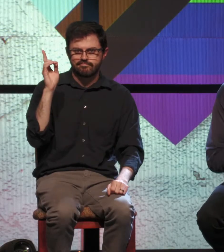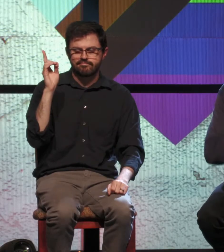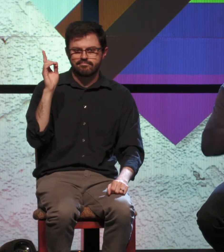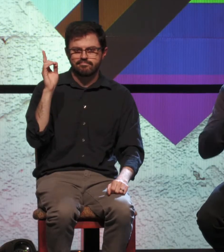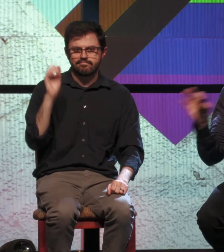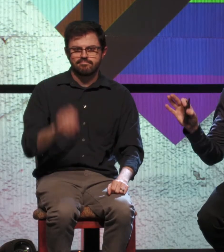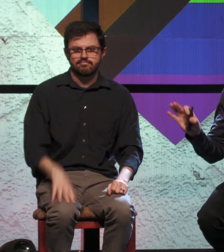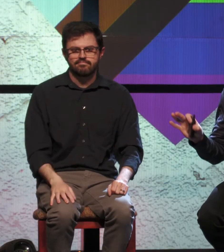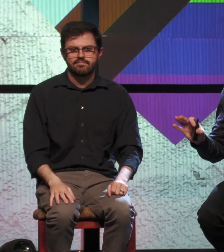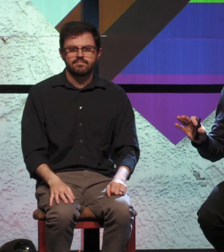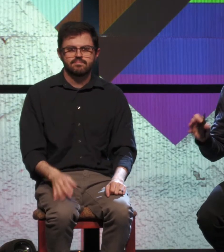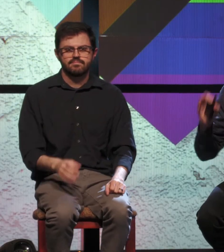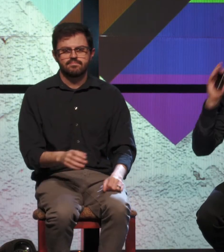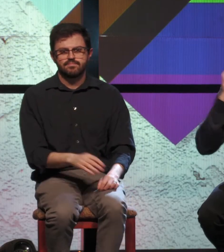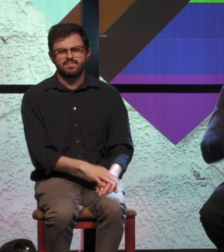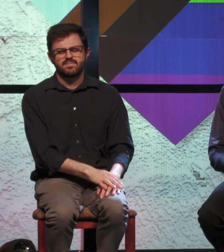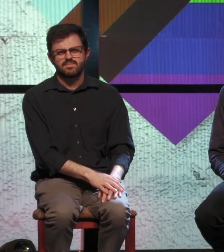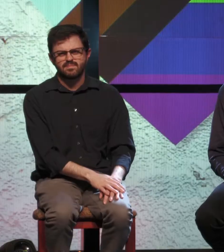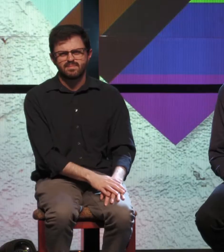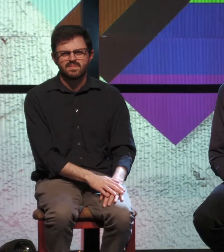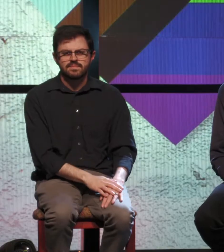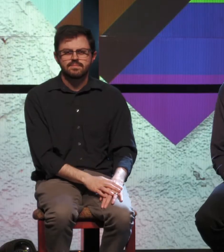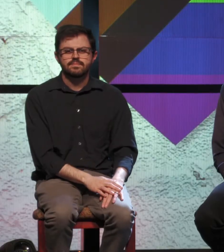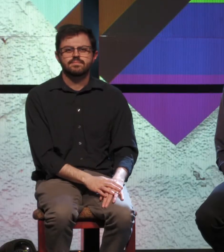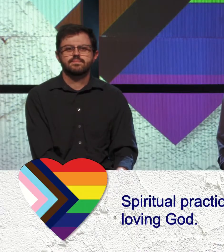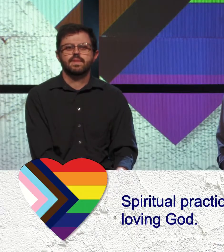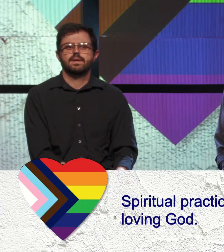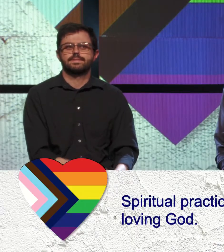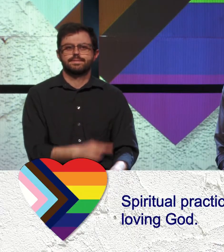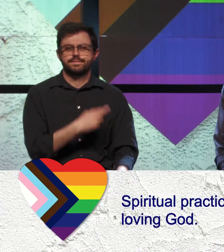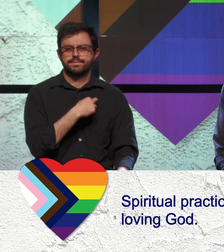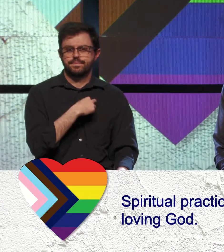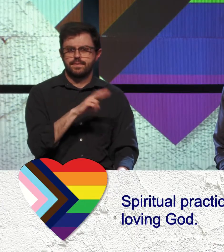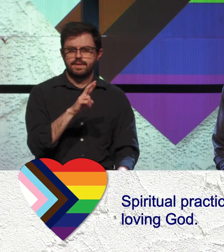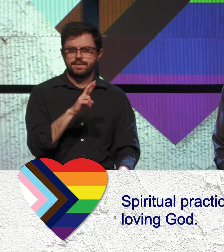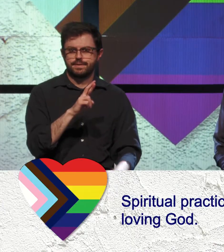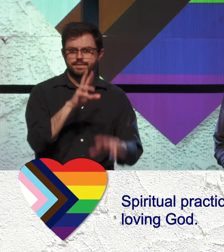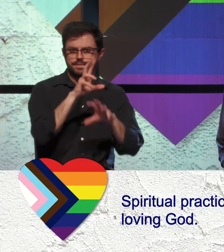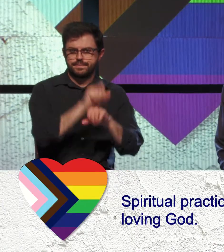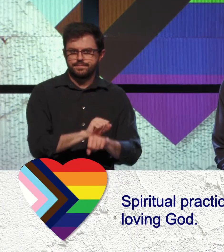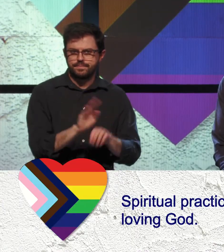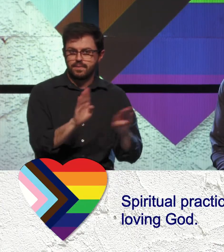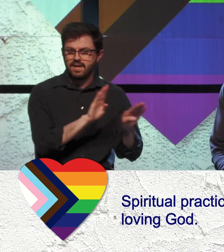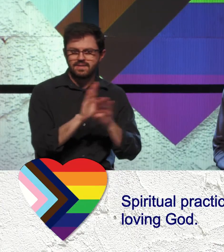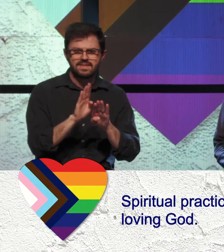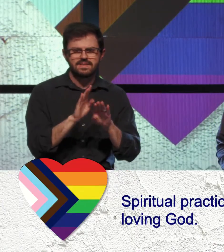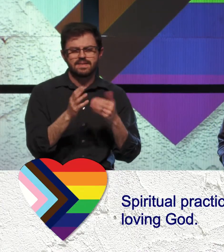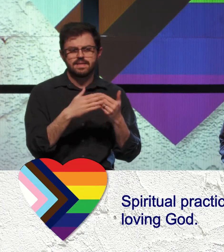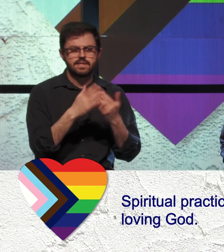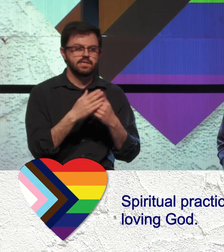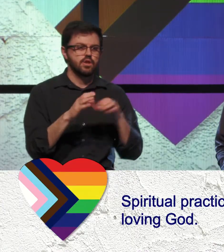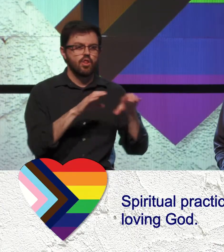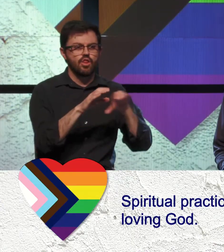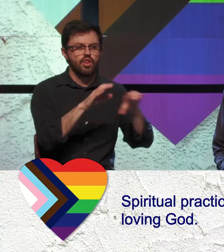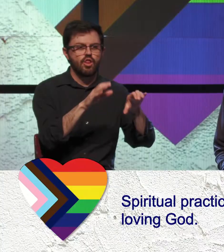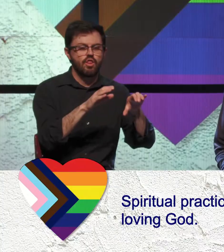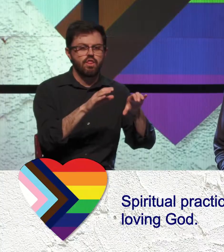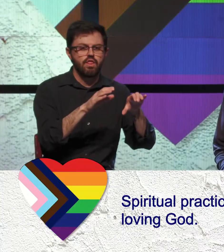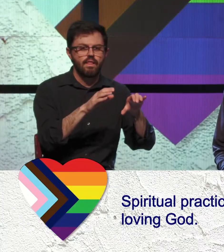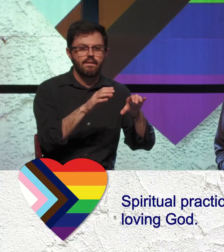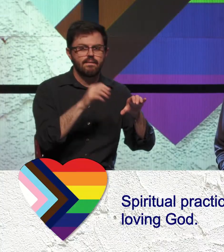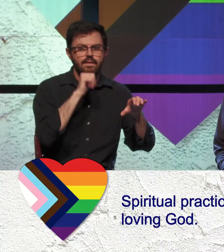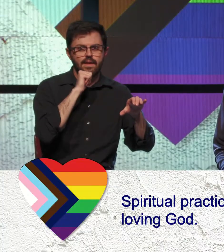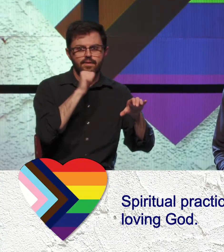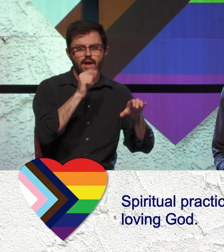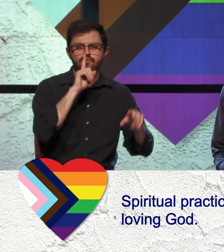The text, that is not loving God, because spiritual practices can easily replace loving God, because I would suggest that those things are far